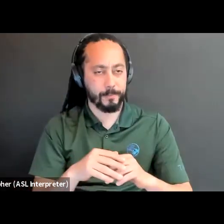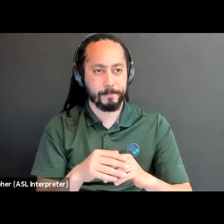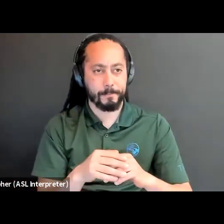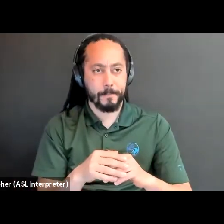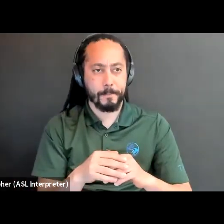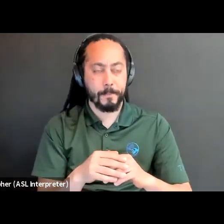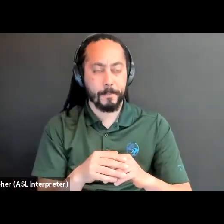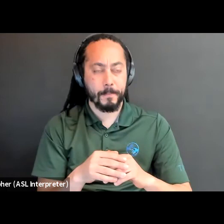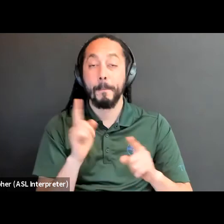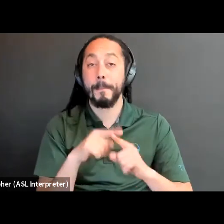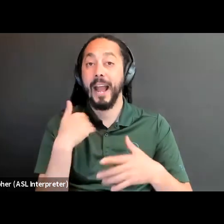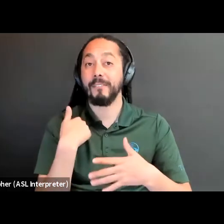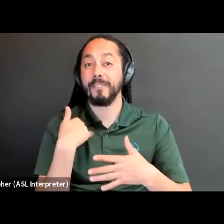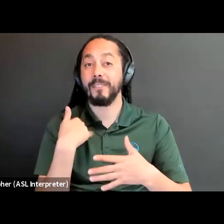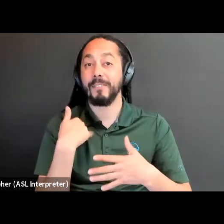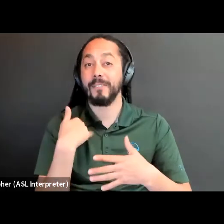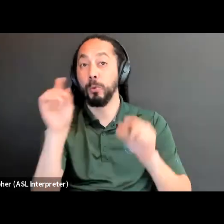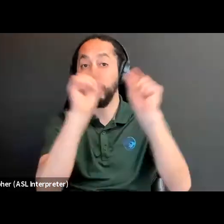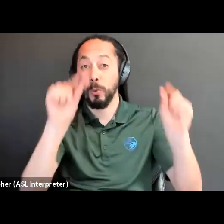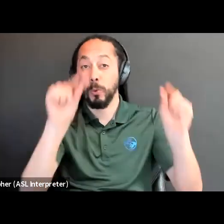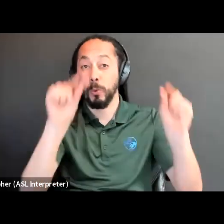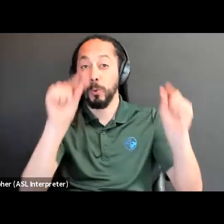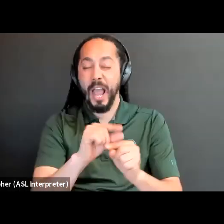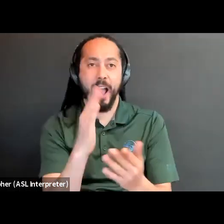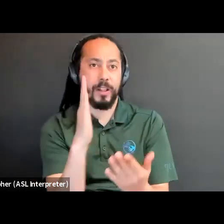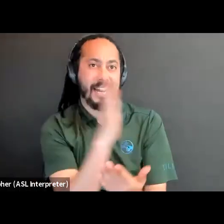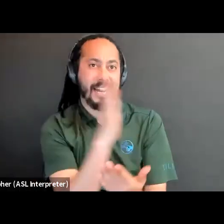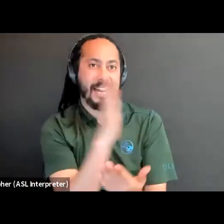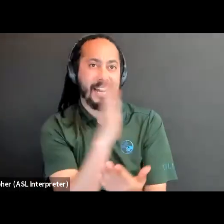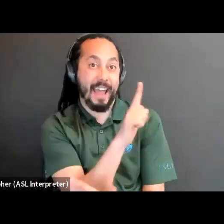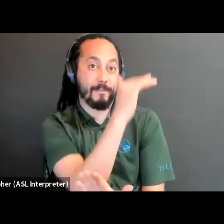questions in the blue on the left side. And then on the right side of that